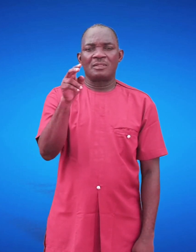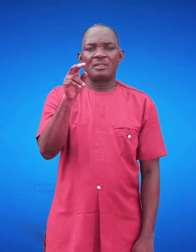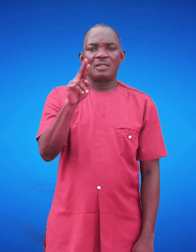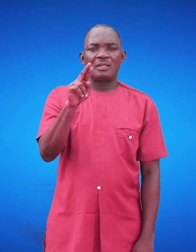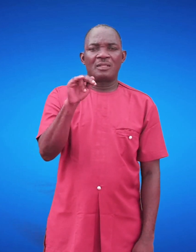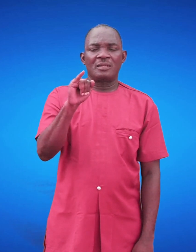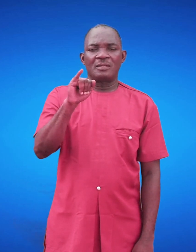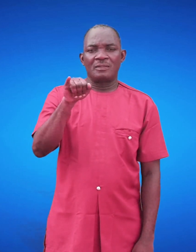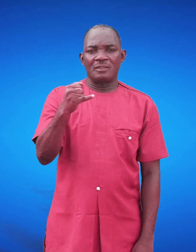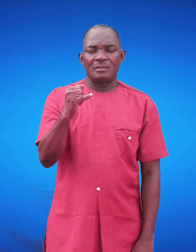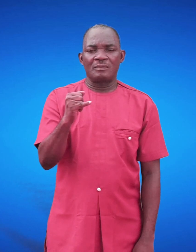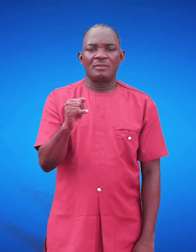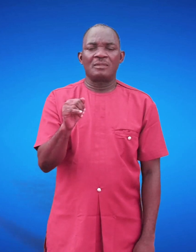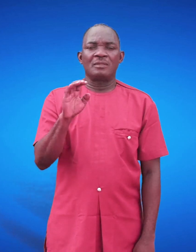CHRAJ, SHRAJ,